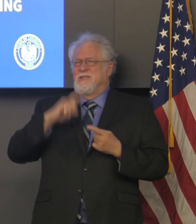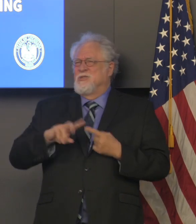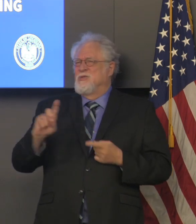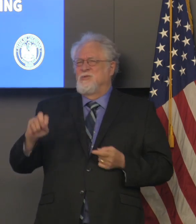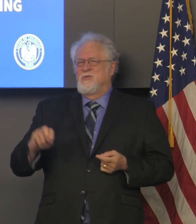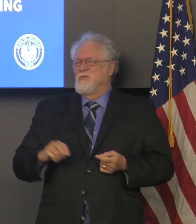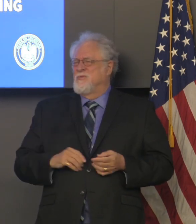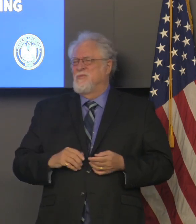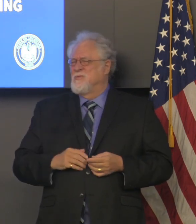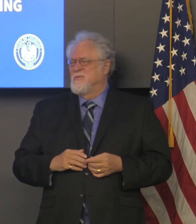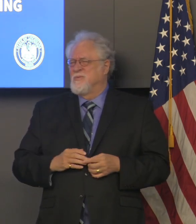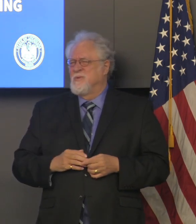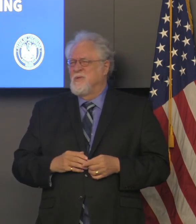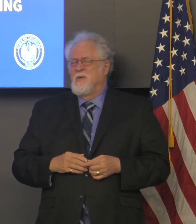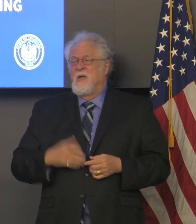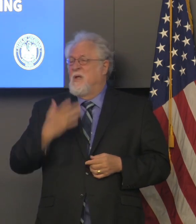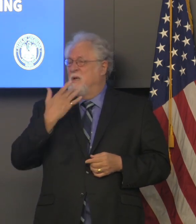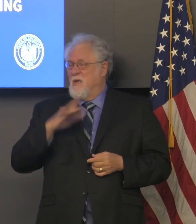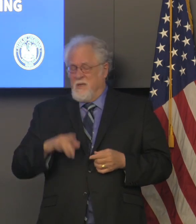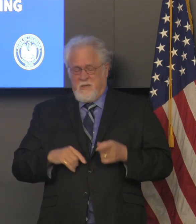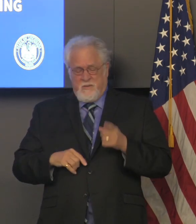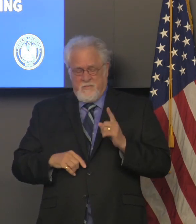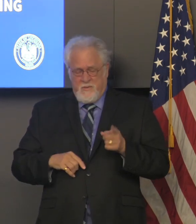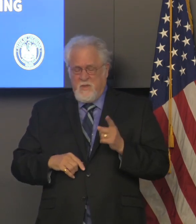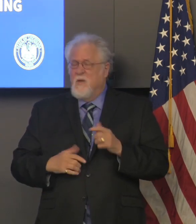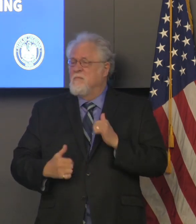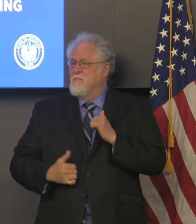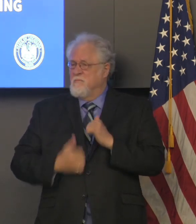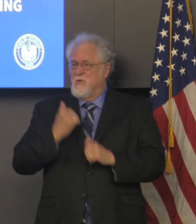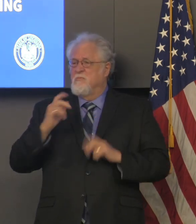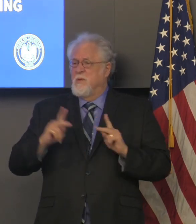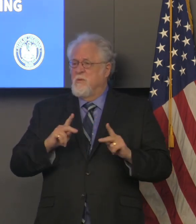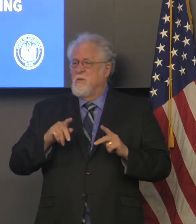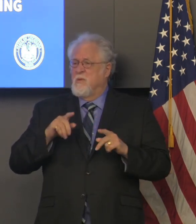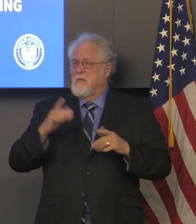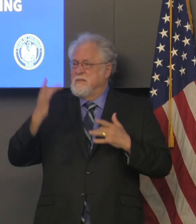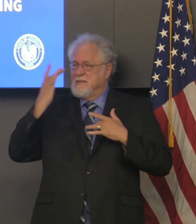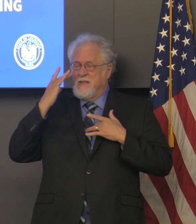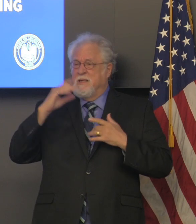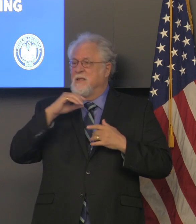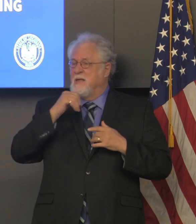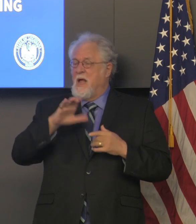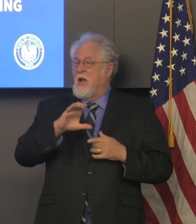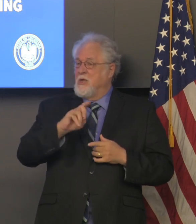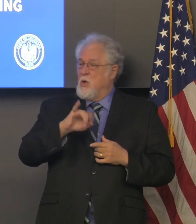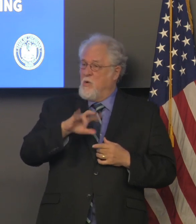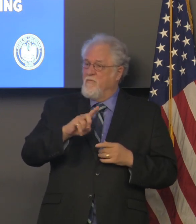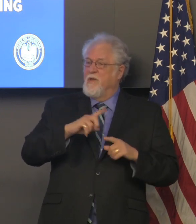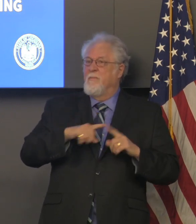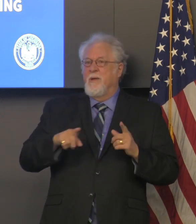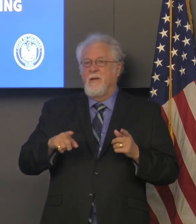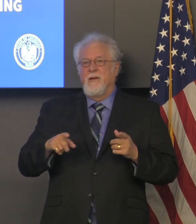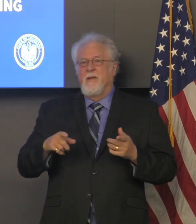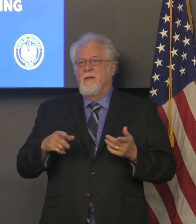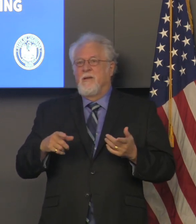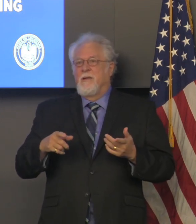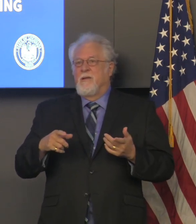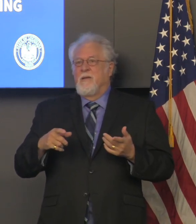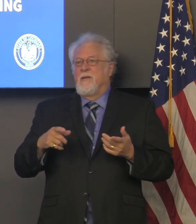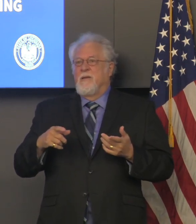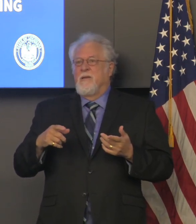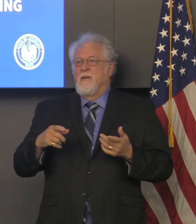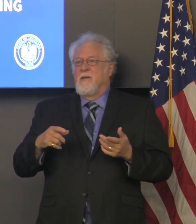that. Luckily, the vast majority of people who get sick aren't sick of COVID, but the number